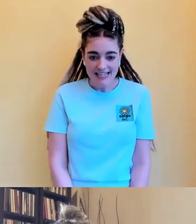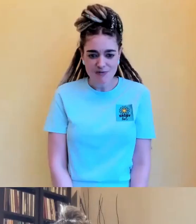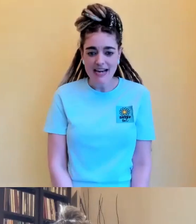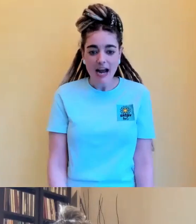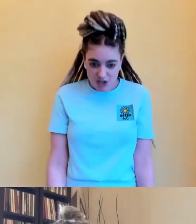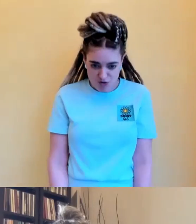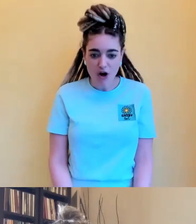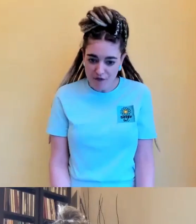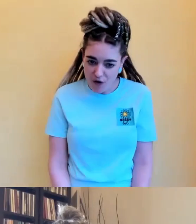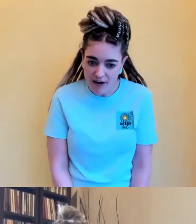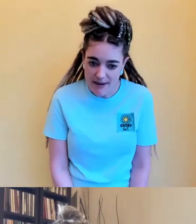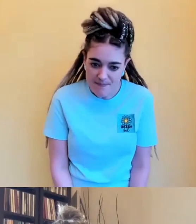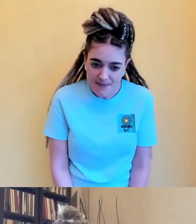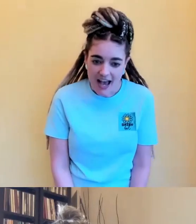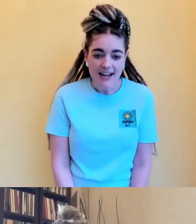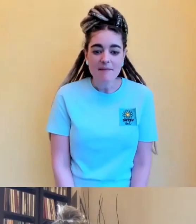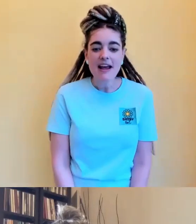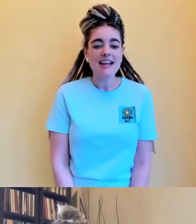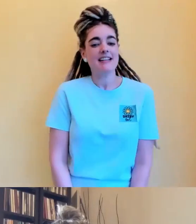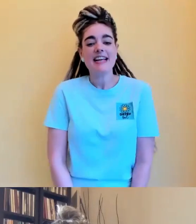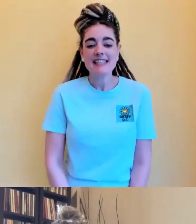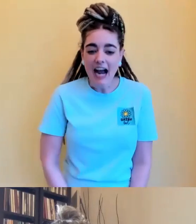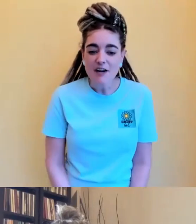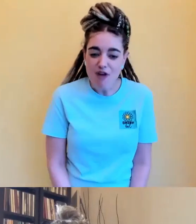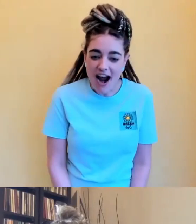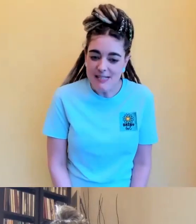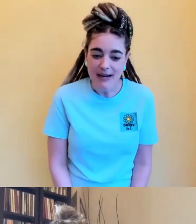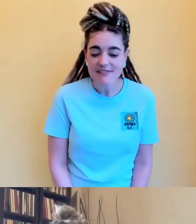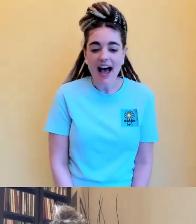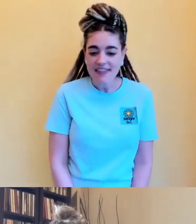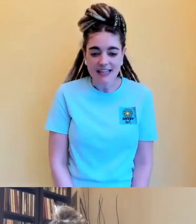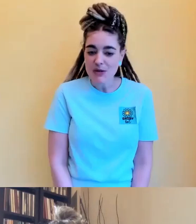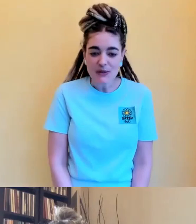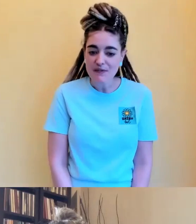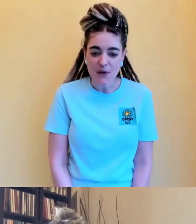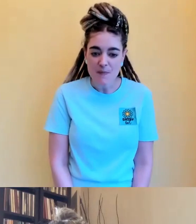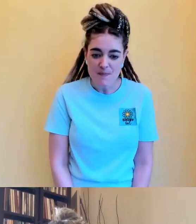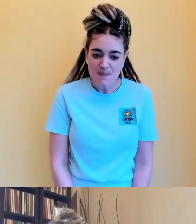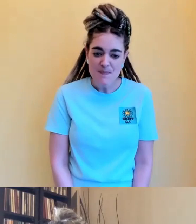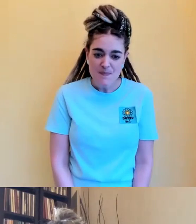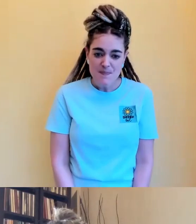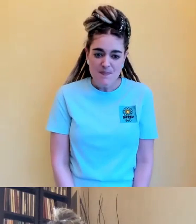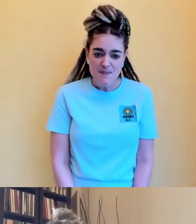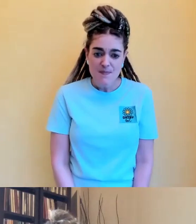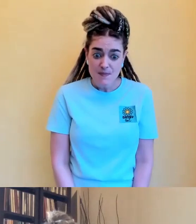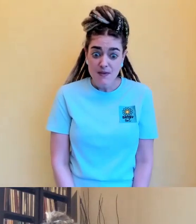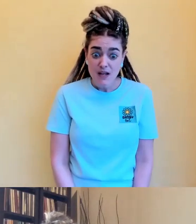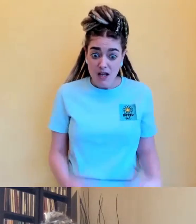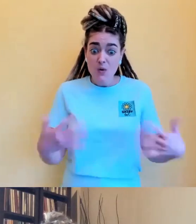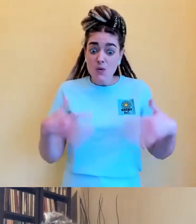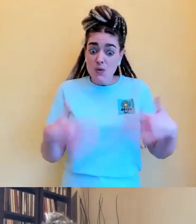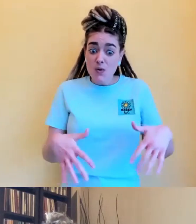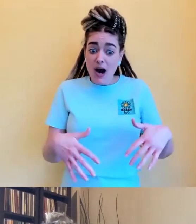that history and are stronger for it. And it's the kind of pride aspect of that. I think that's beautiful. Just to say, I